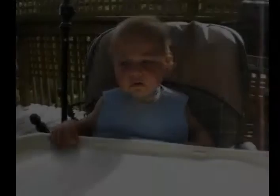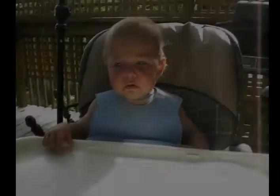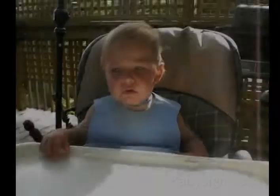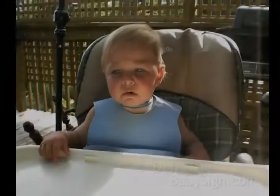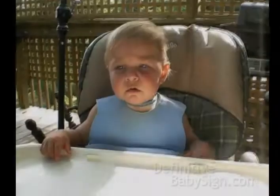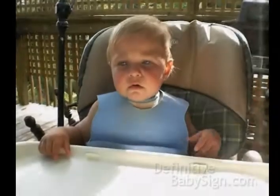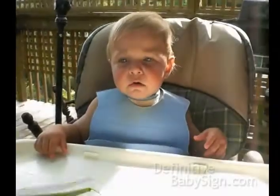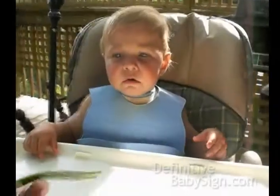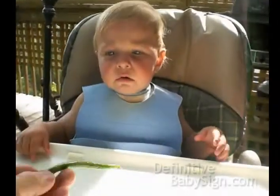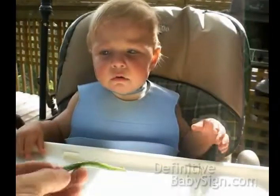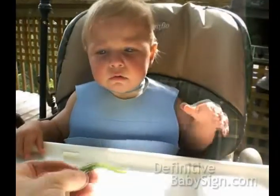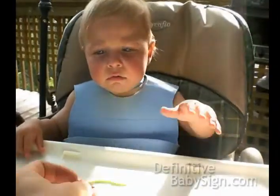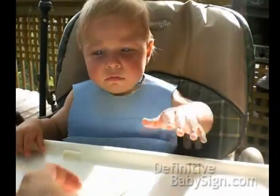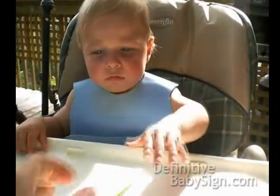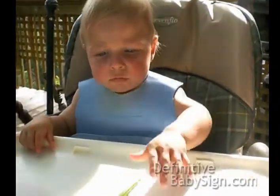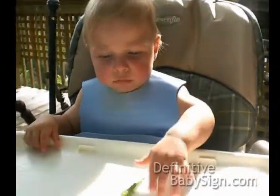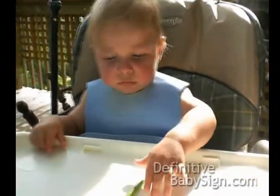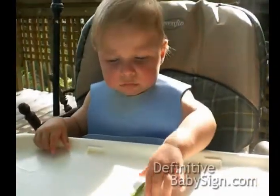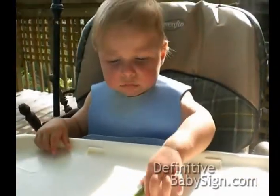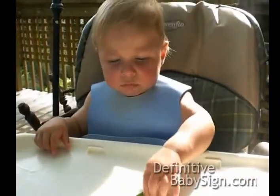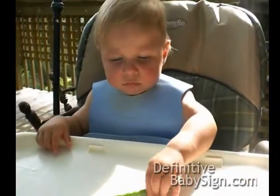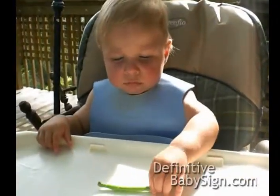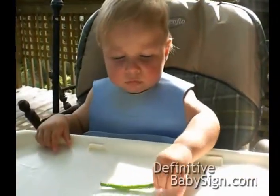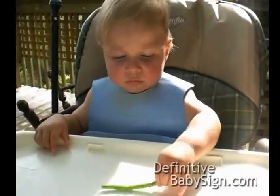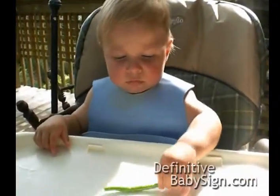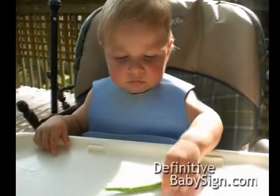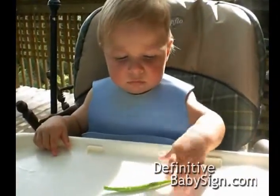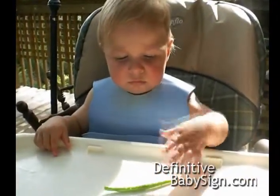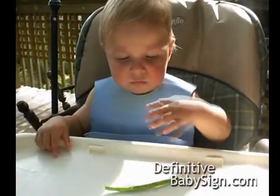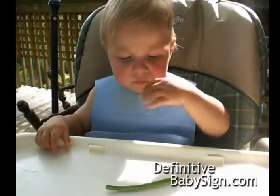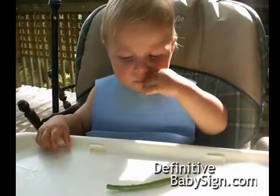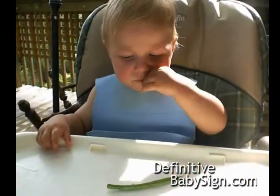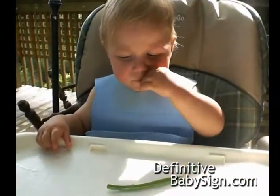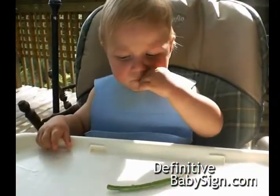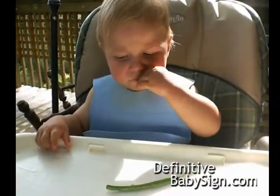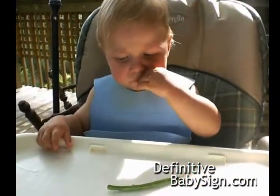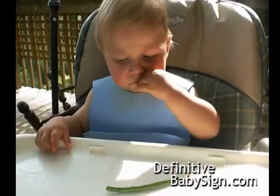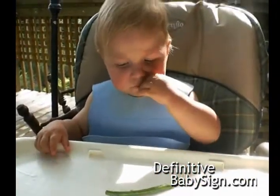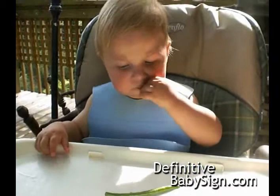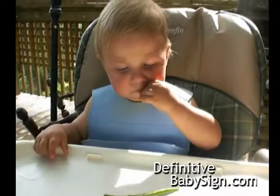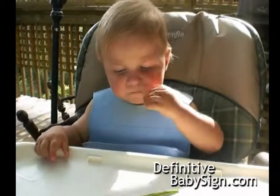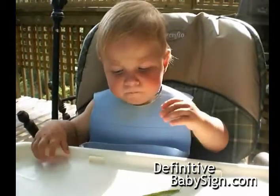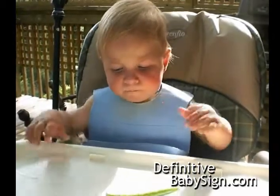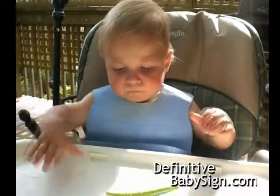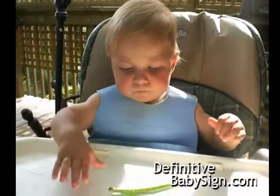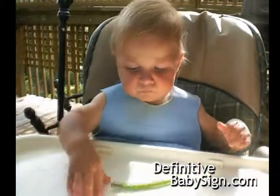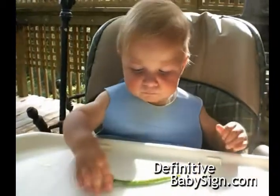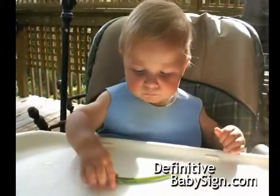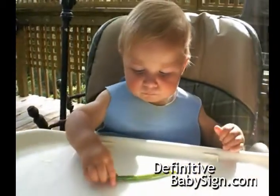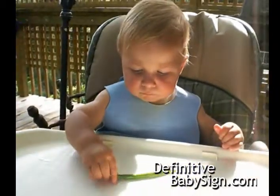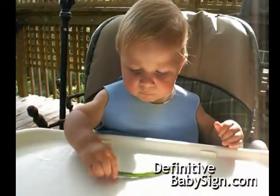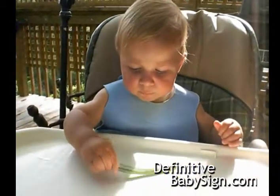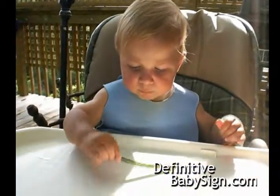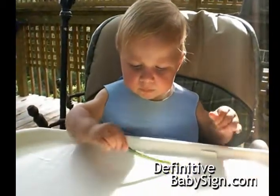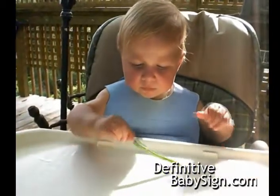Holden, here's the bean. It's hot. Holden, hot. That's right, hot. Careful,